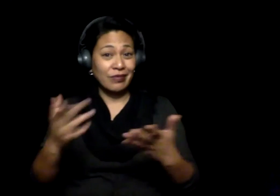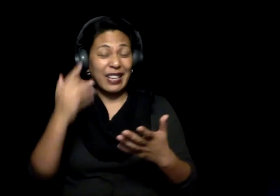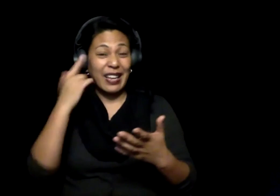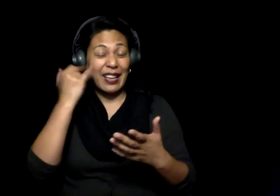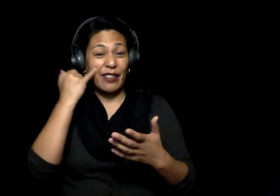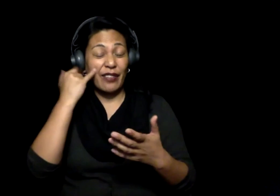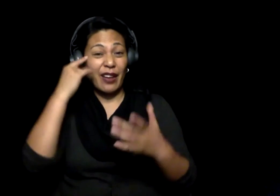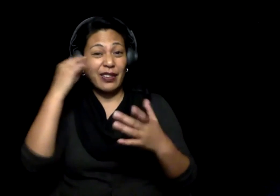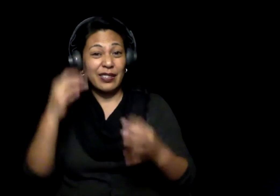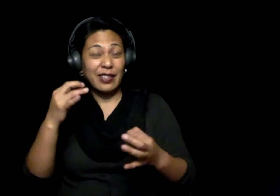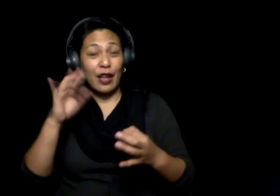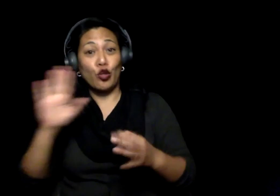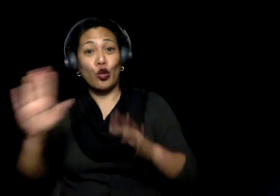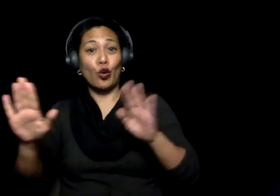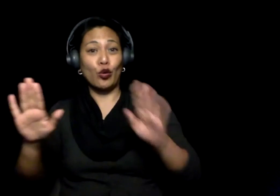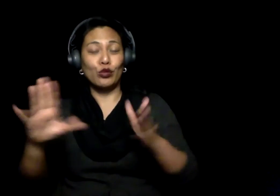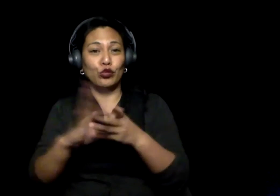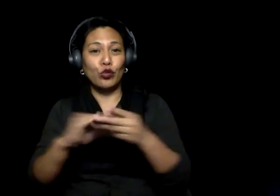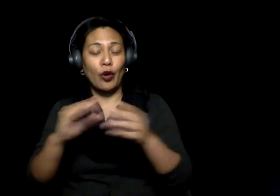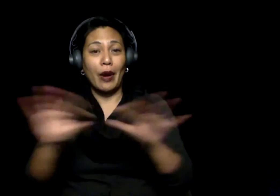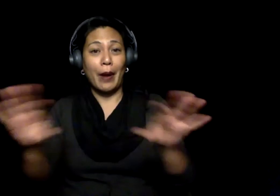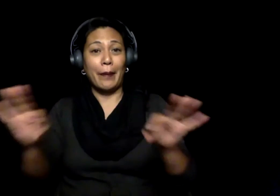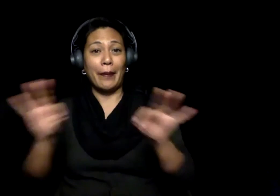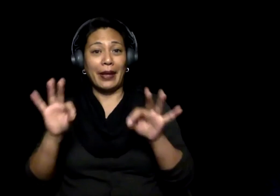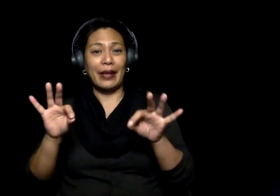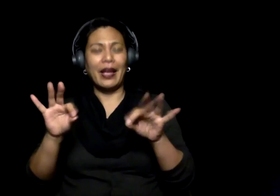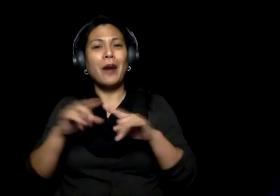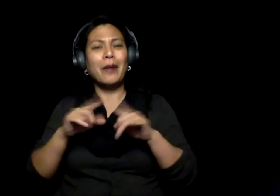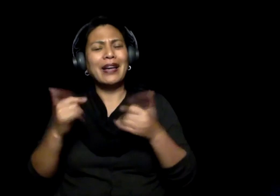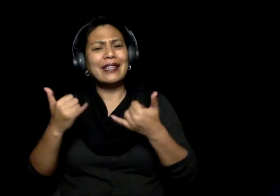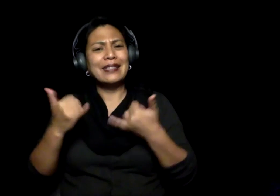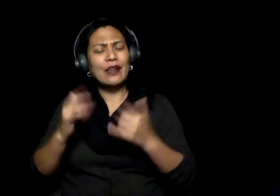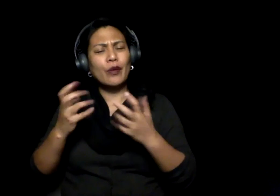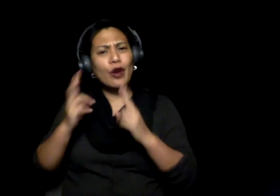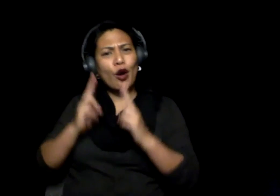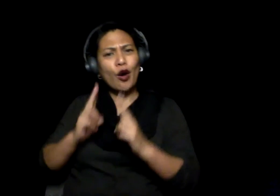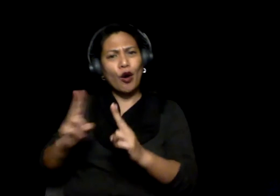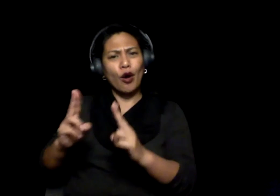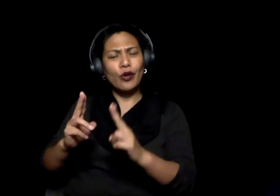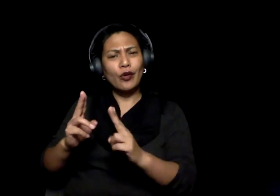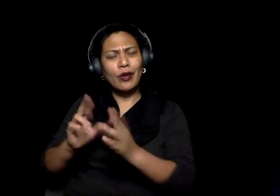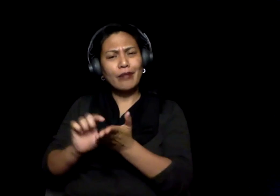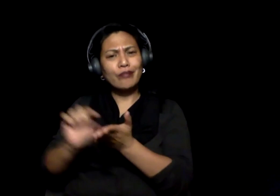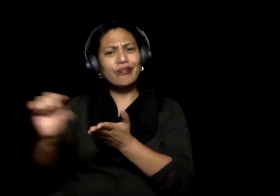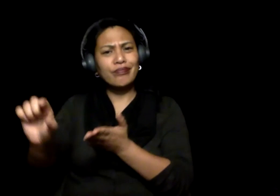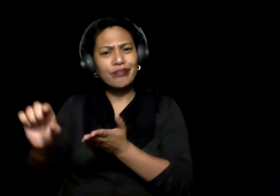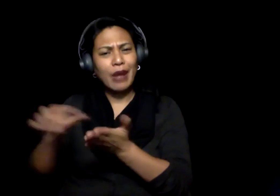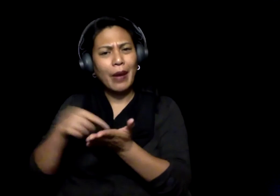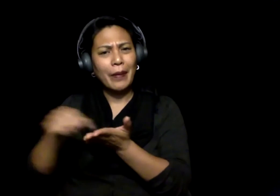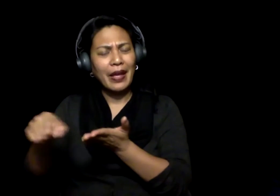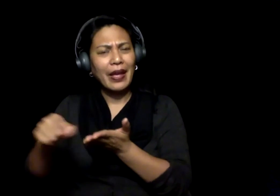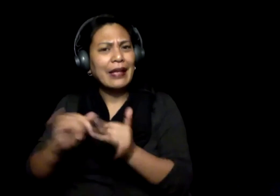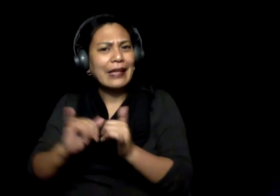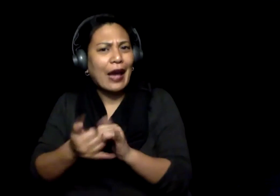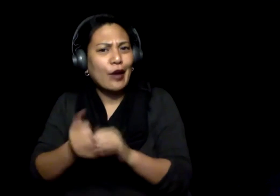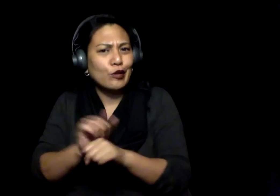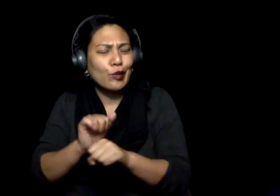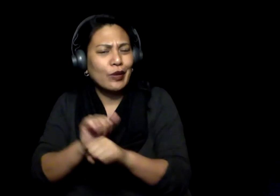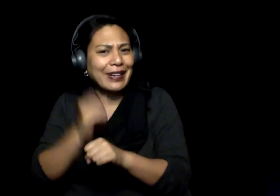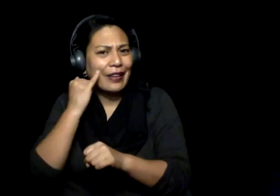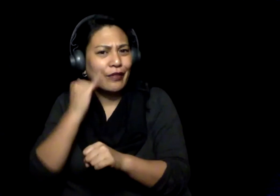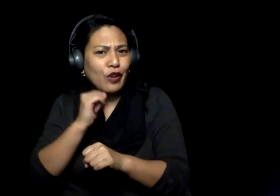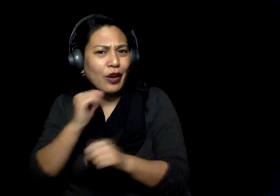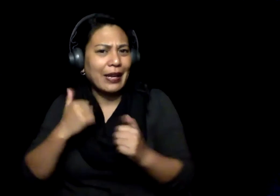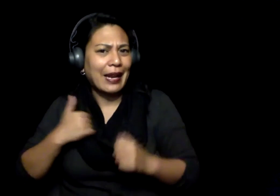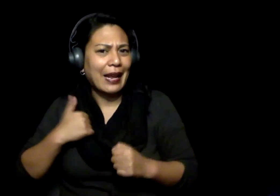their country, and I would like to compensate them for that. So how would that work?